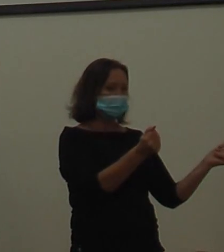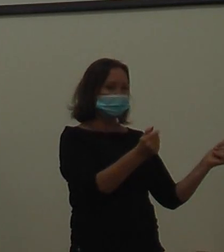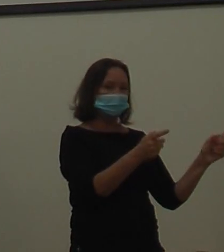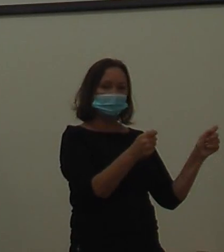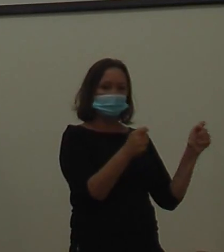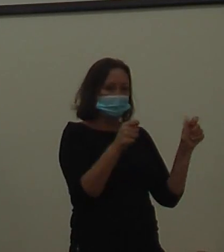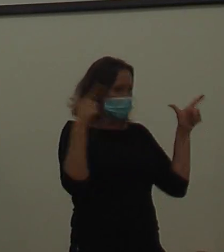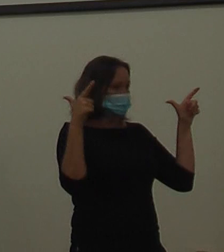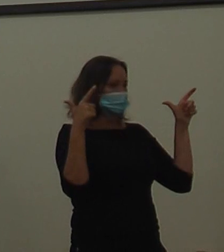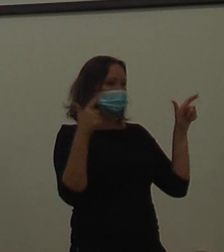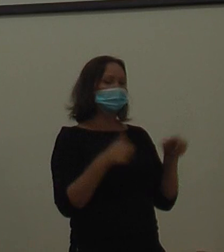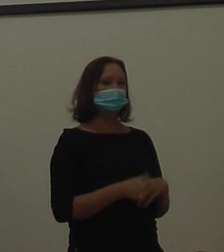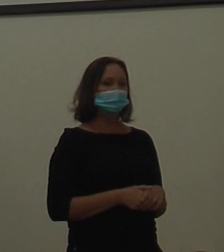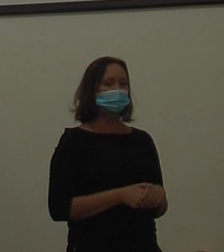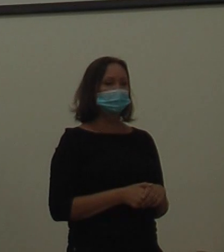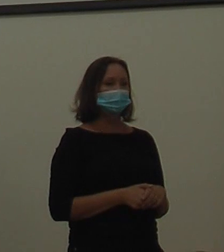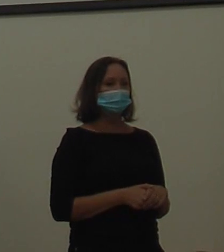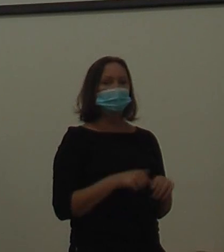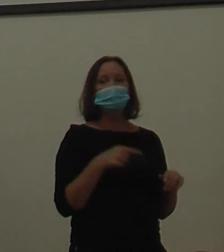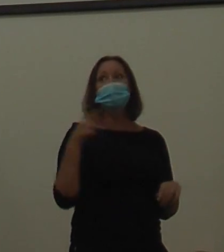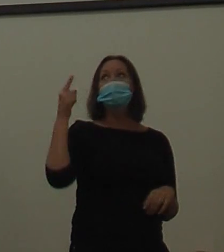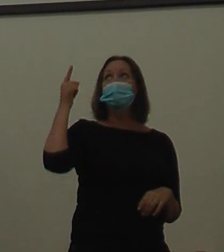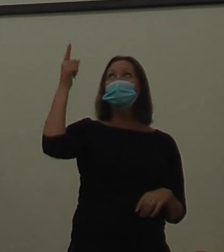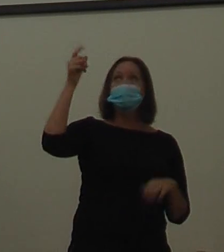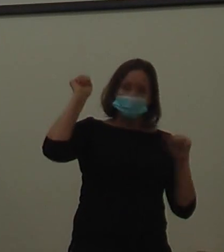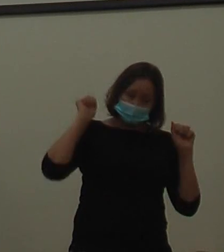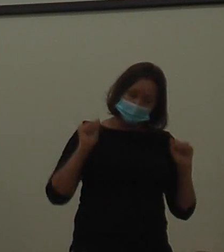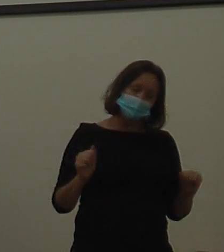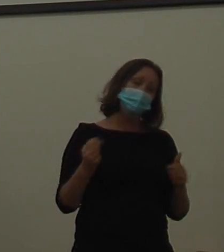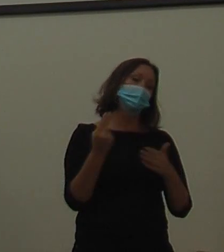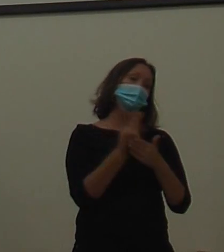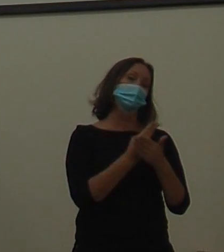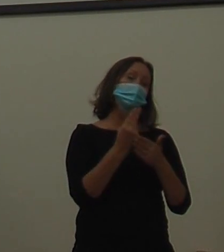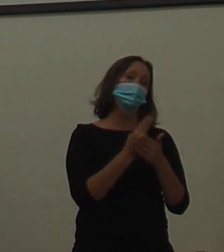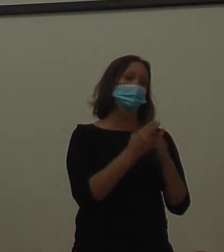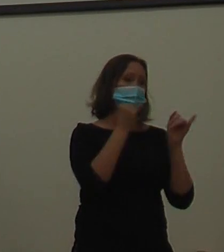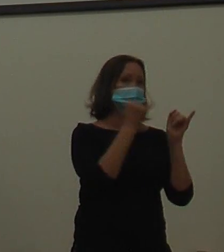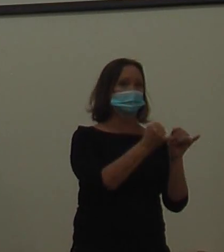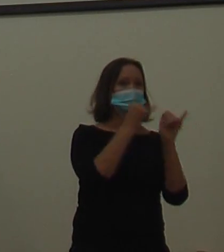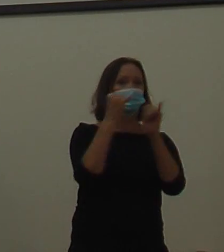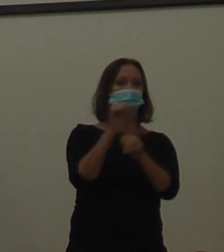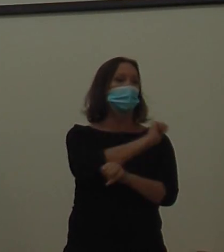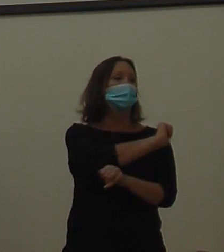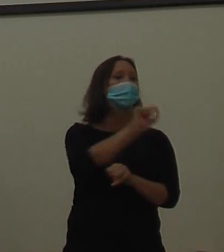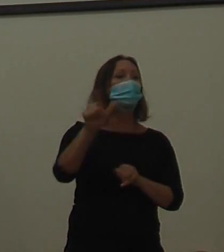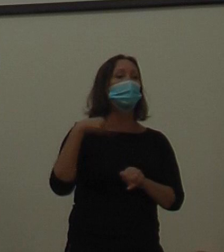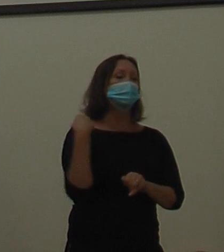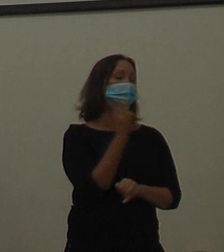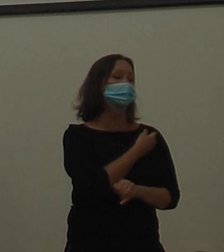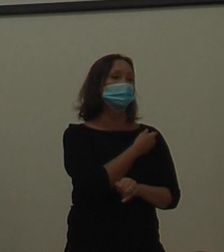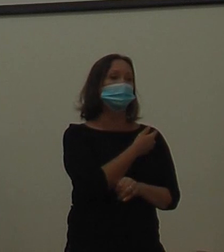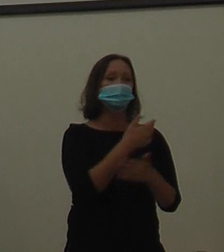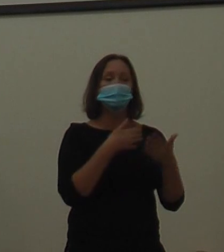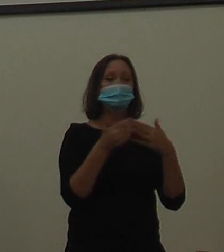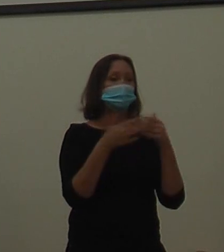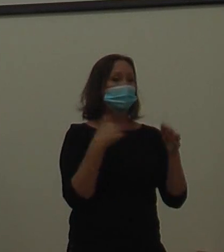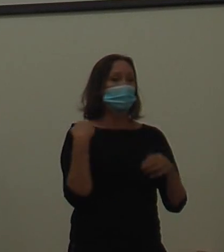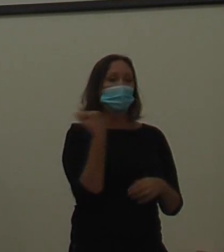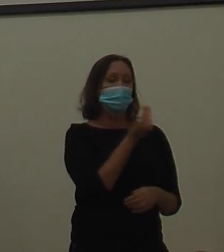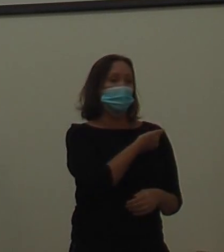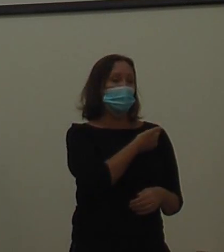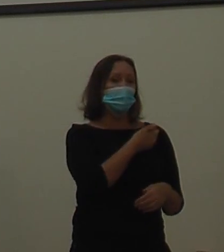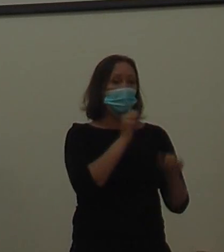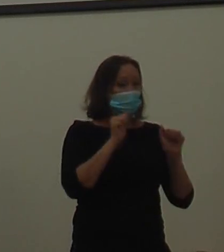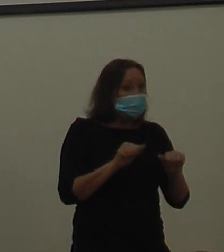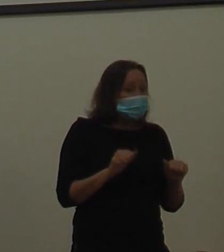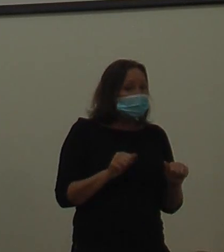He can use each and every one of us, no matter what our ability, no matter what our potential might be.